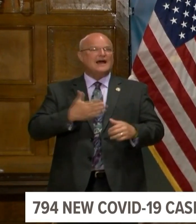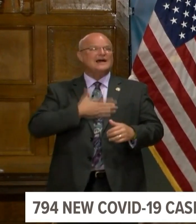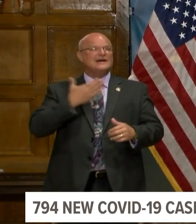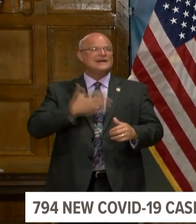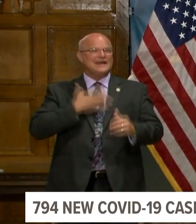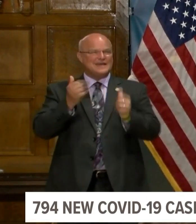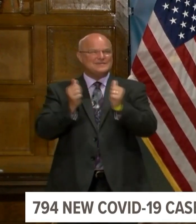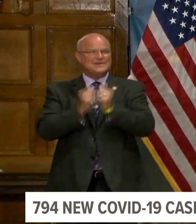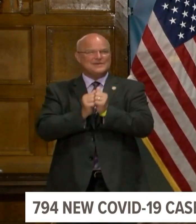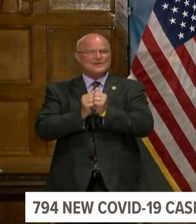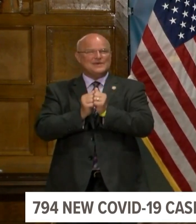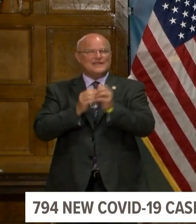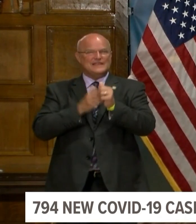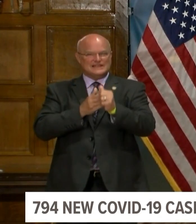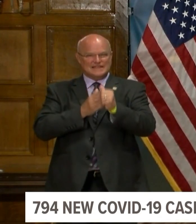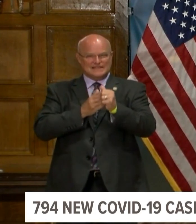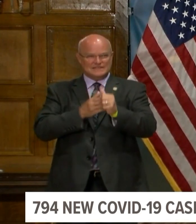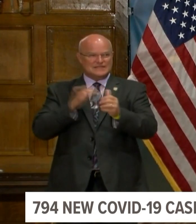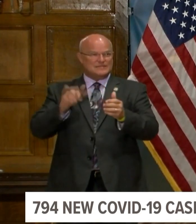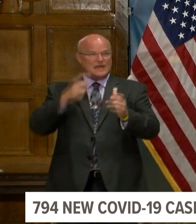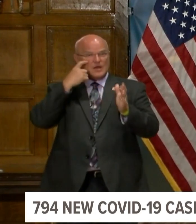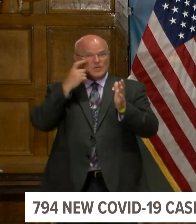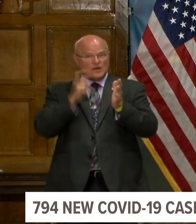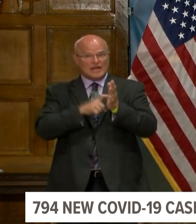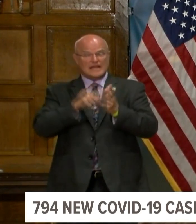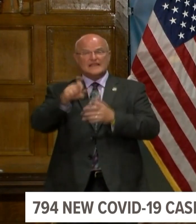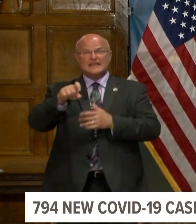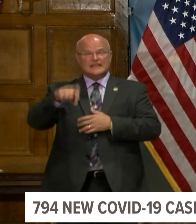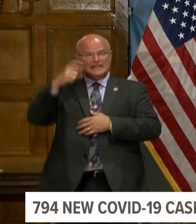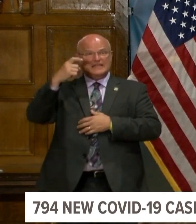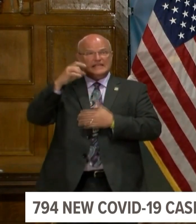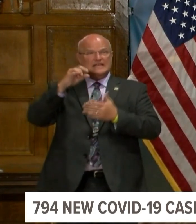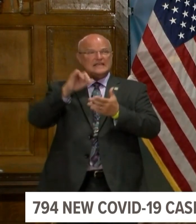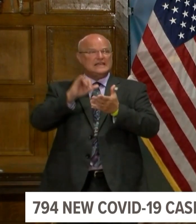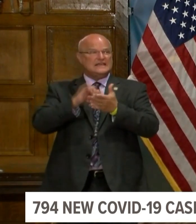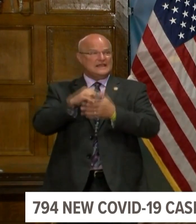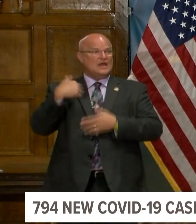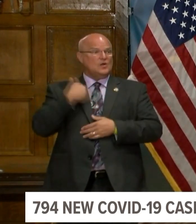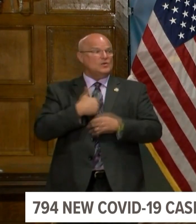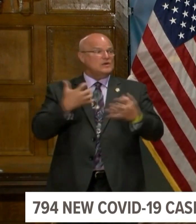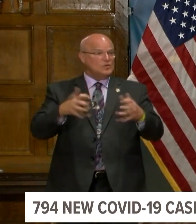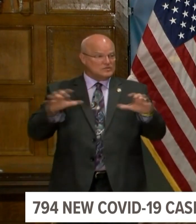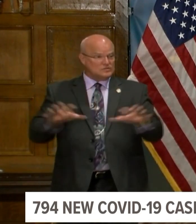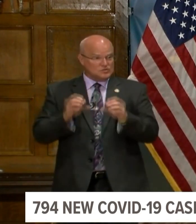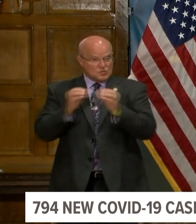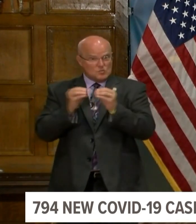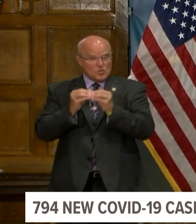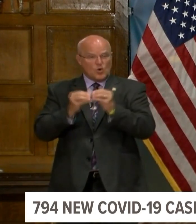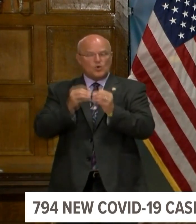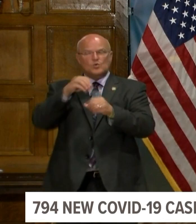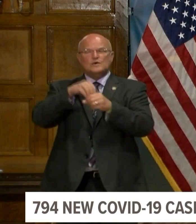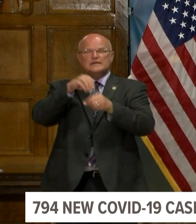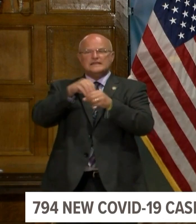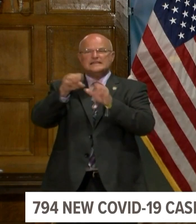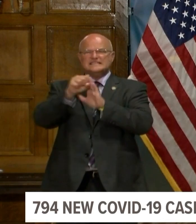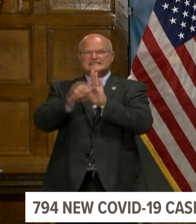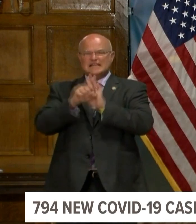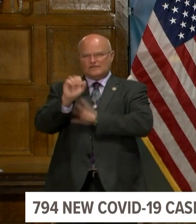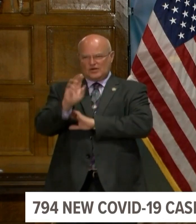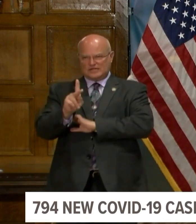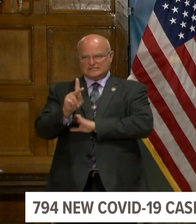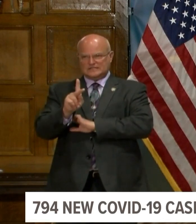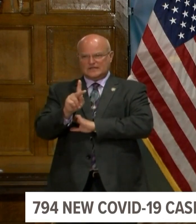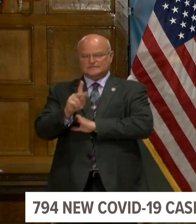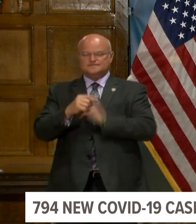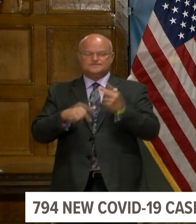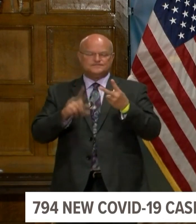pleased with their leadership that recognizes the need that we want to be able to do more within the state of Arkansas.